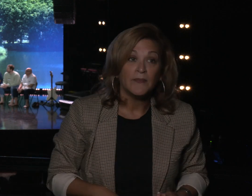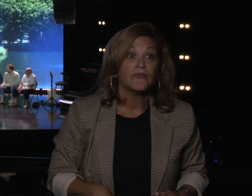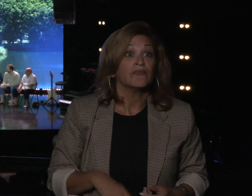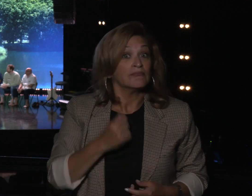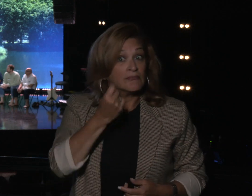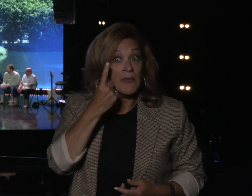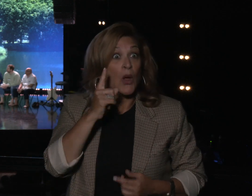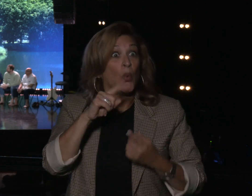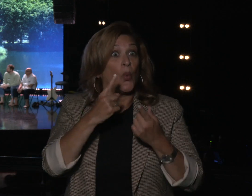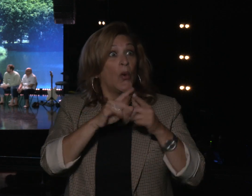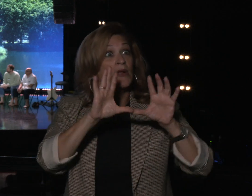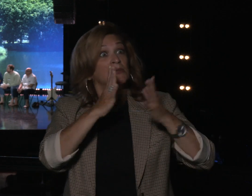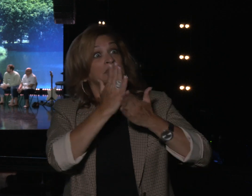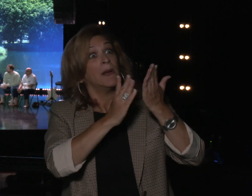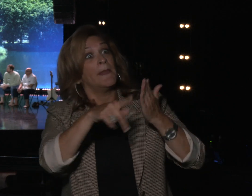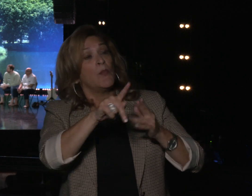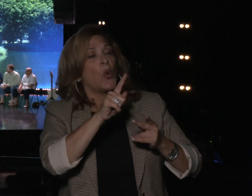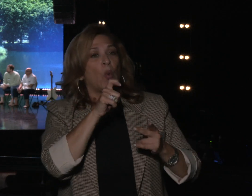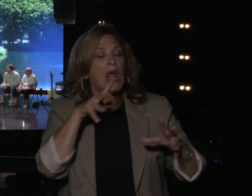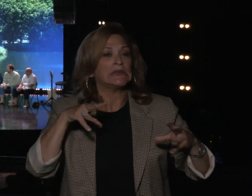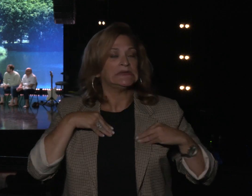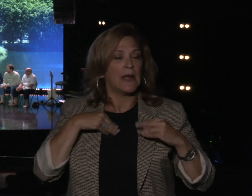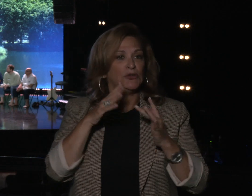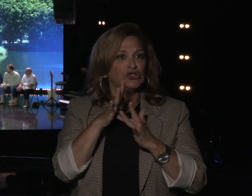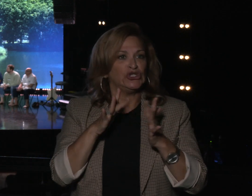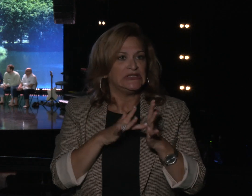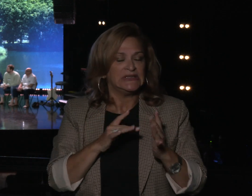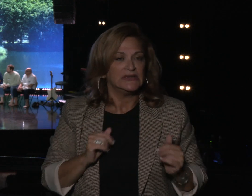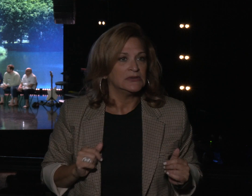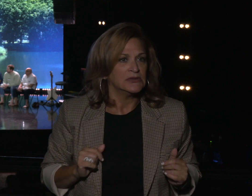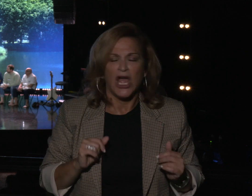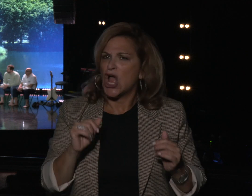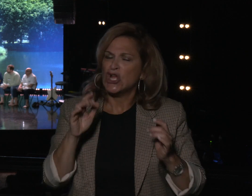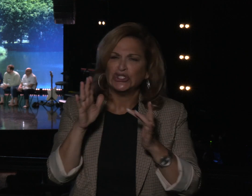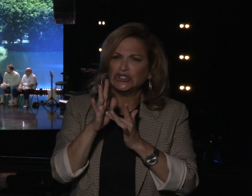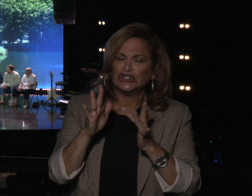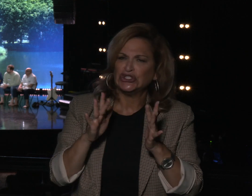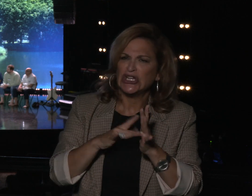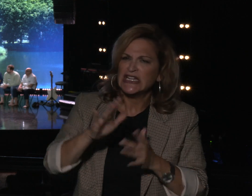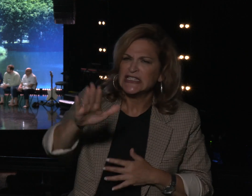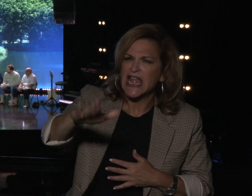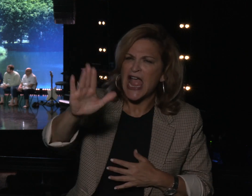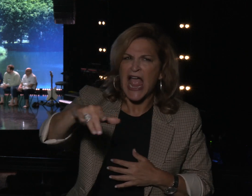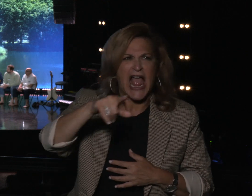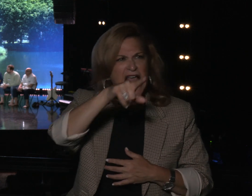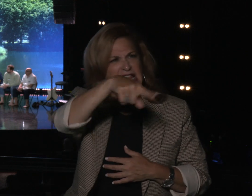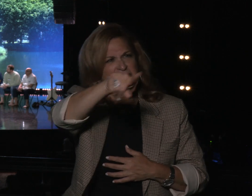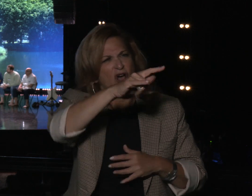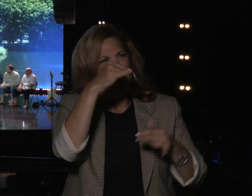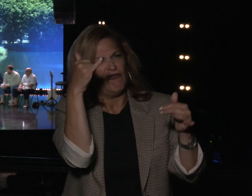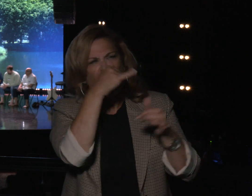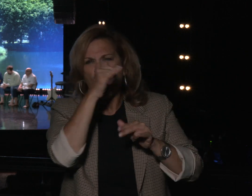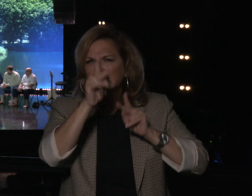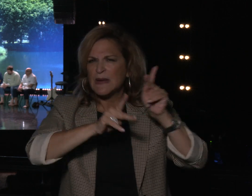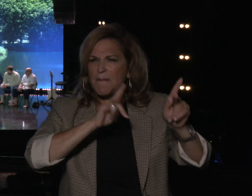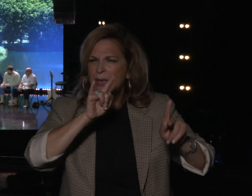he was like, Jesus, we need to do like Elisha and call down fire from heaven and burn these fools.